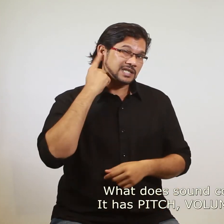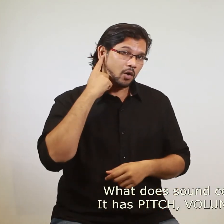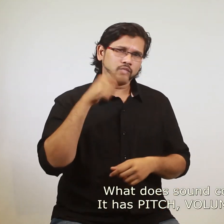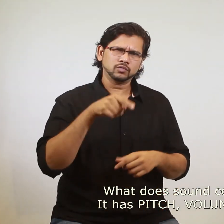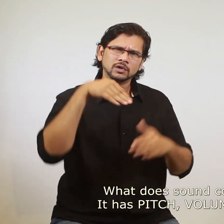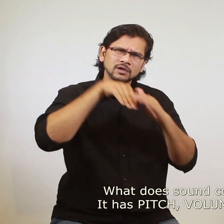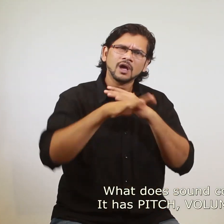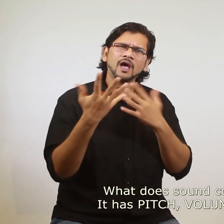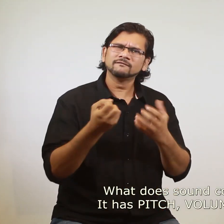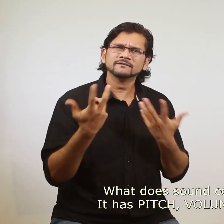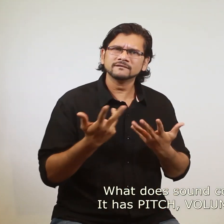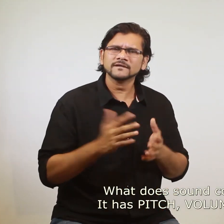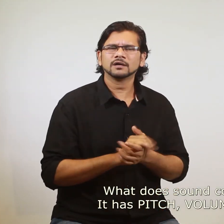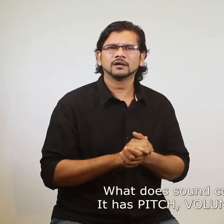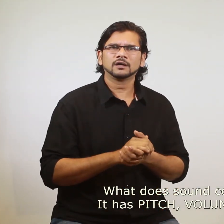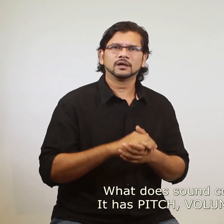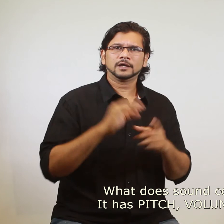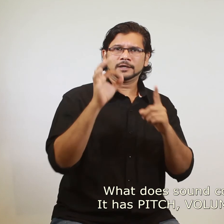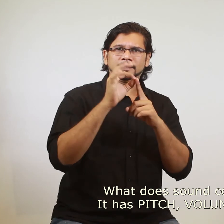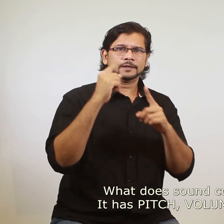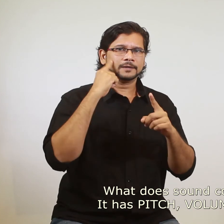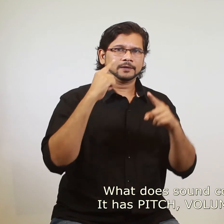What does sound contain? It has pitch,